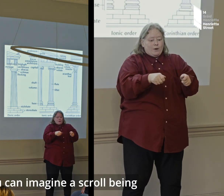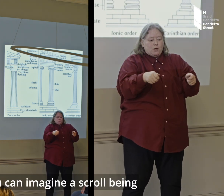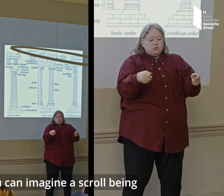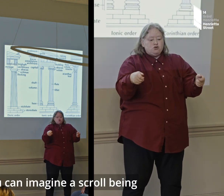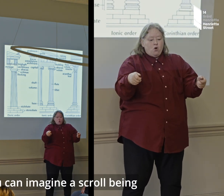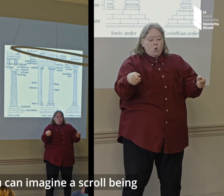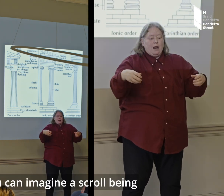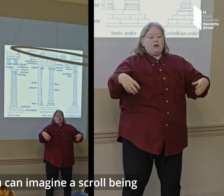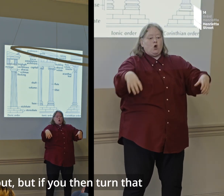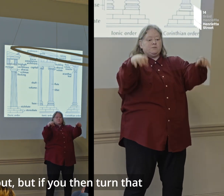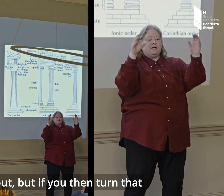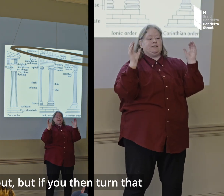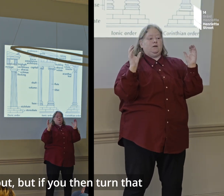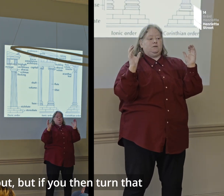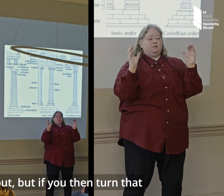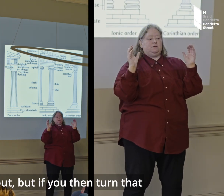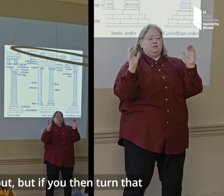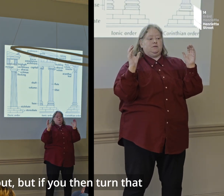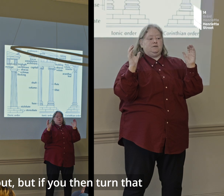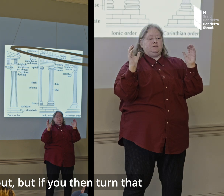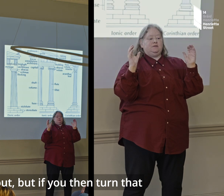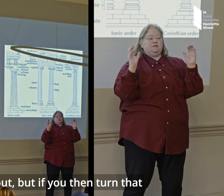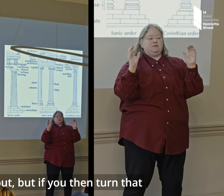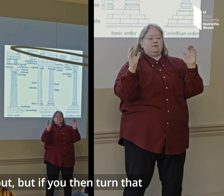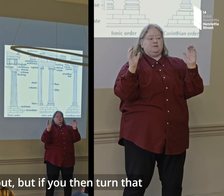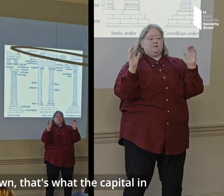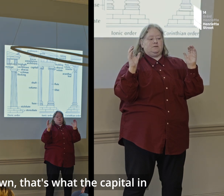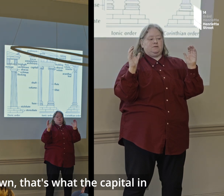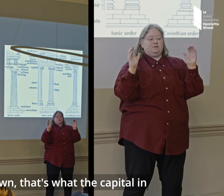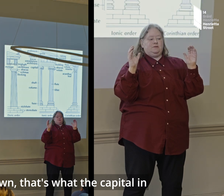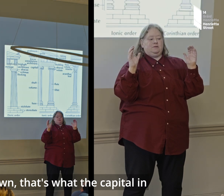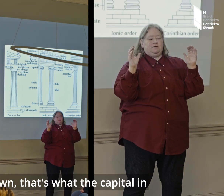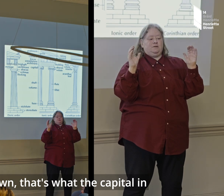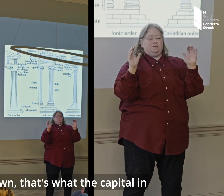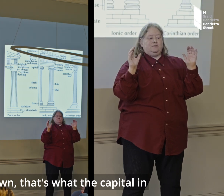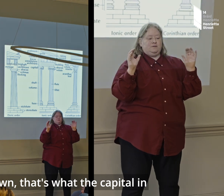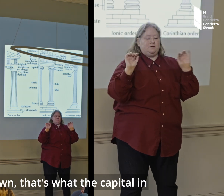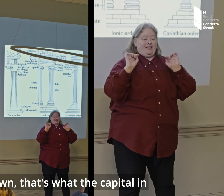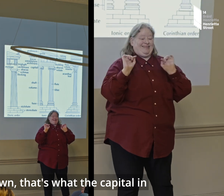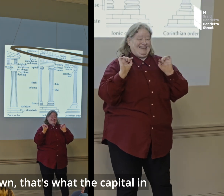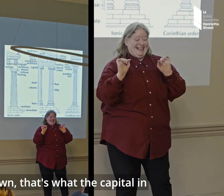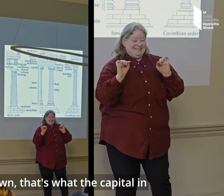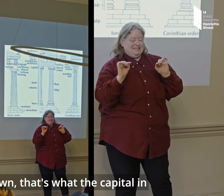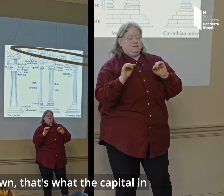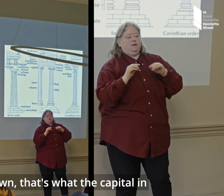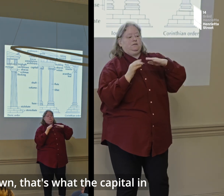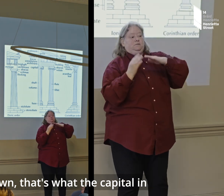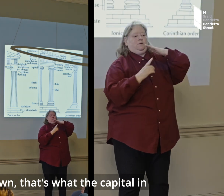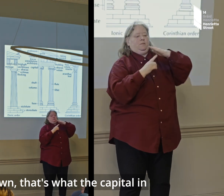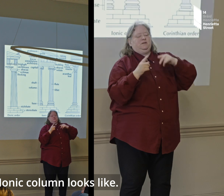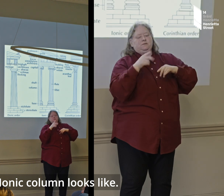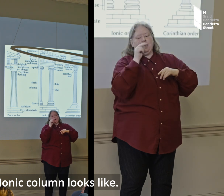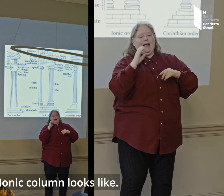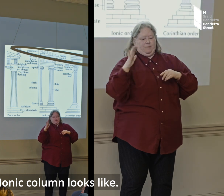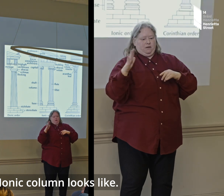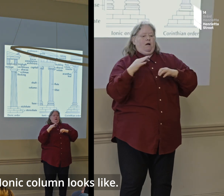So if you can imagine a scroll being opened out, but if you then turn that upside down, that's what the capital in